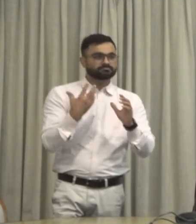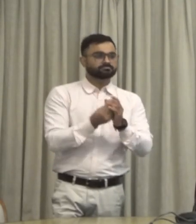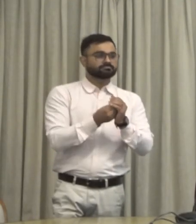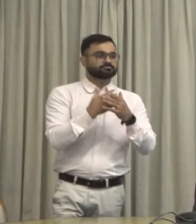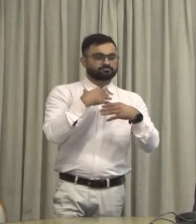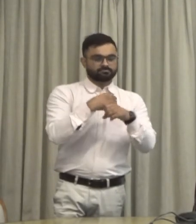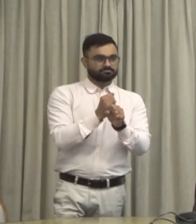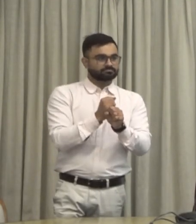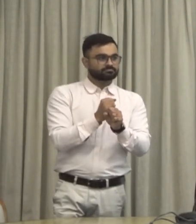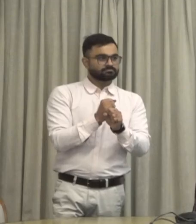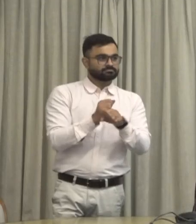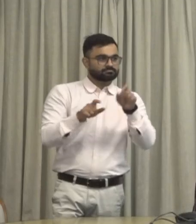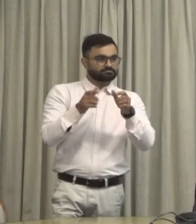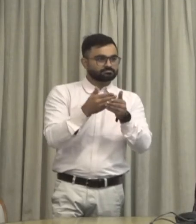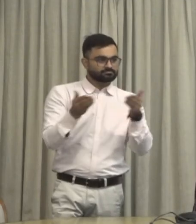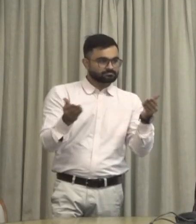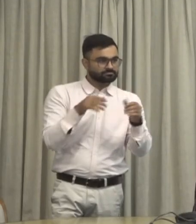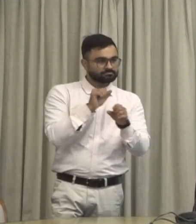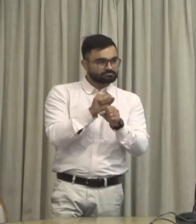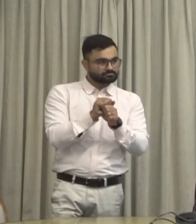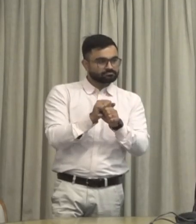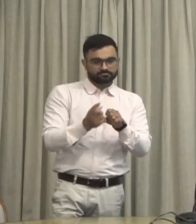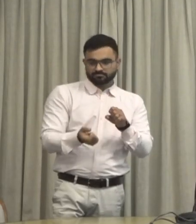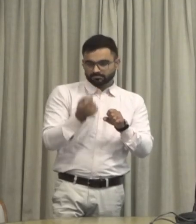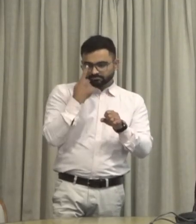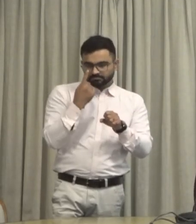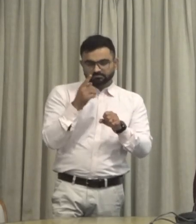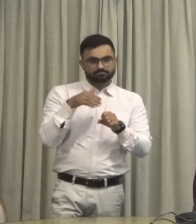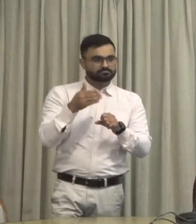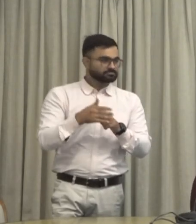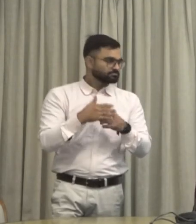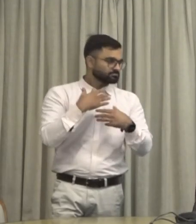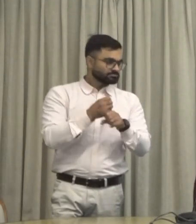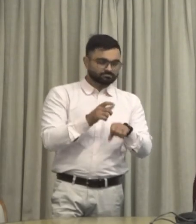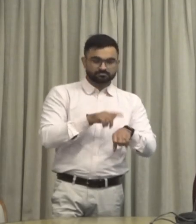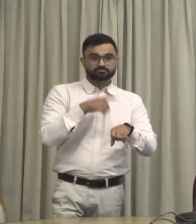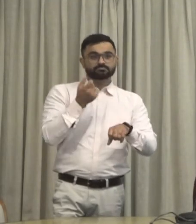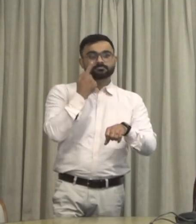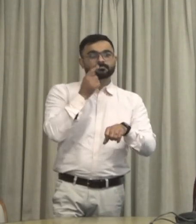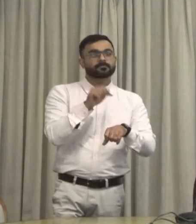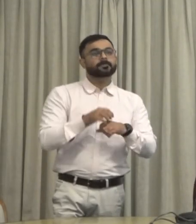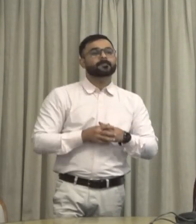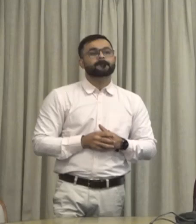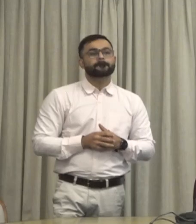build something that everyone can work with, understand, and that makes sense in our,